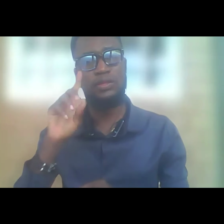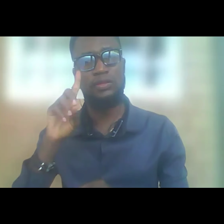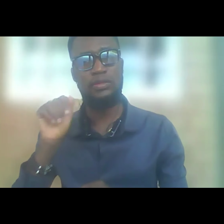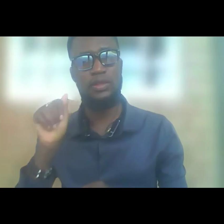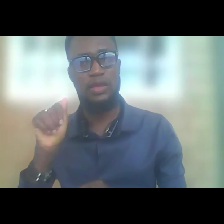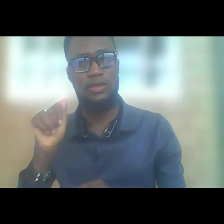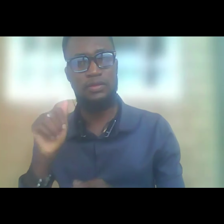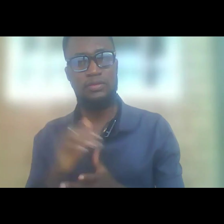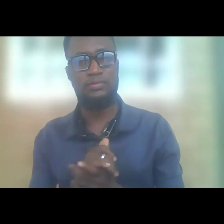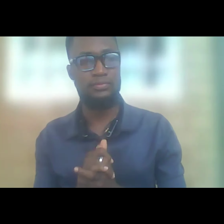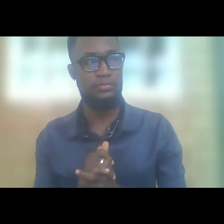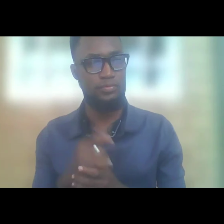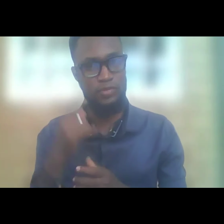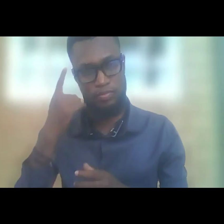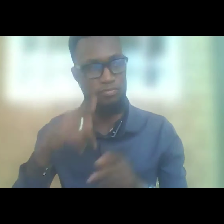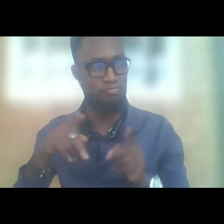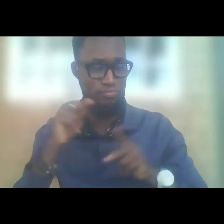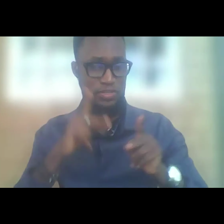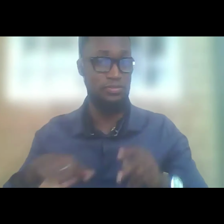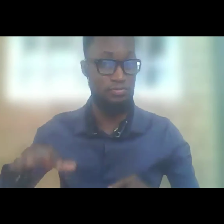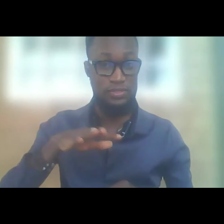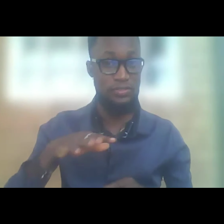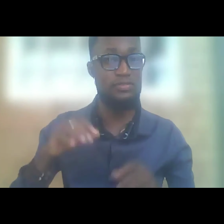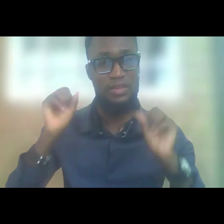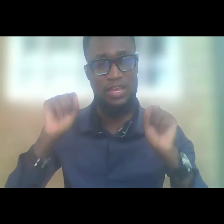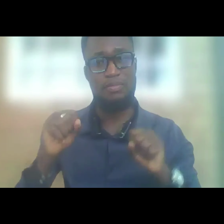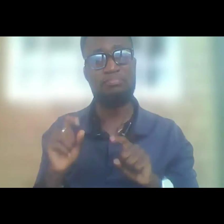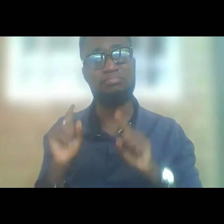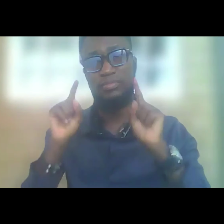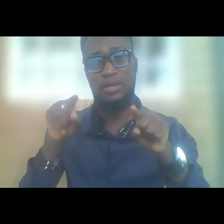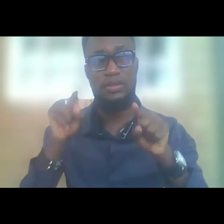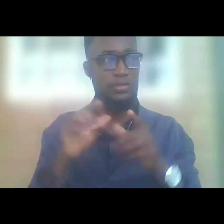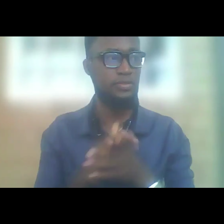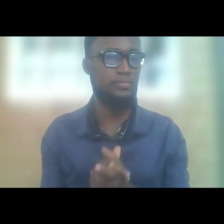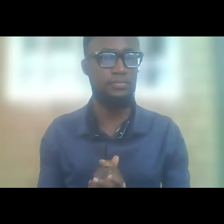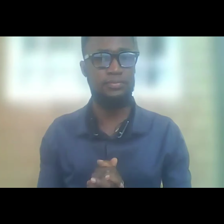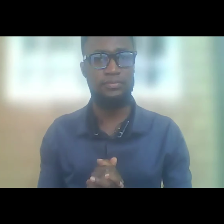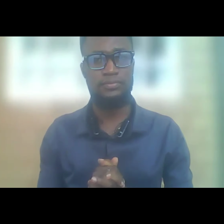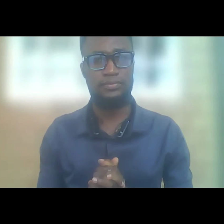Albinism. Hello, Peter. Welcome. Thank you so much.